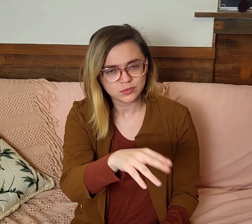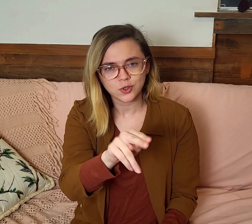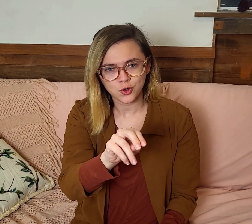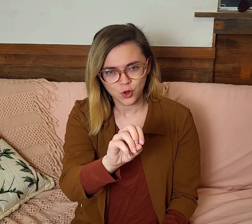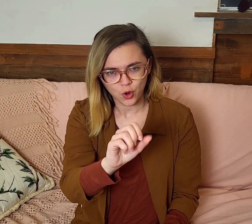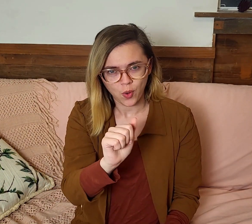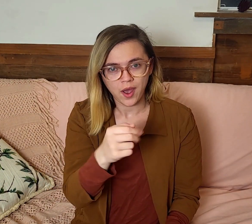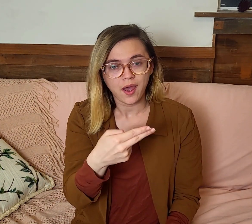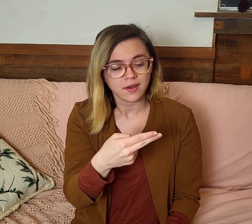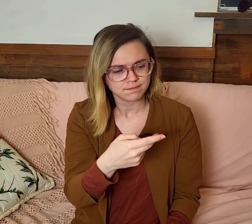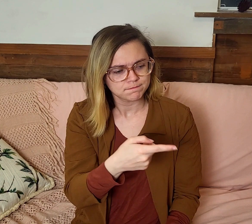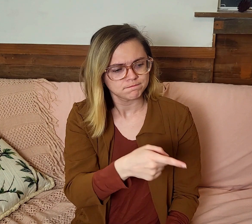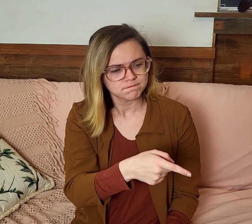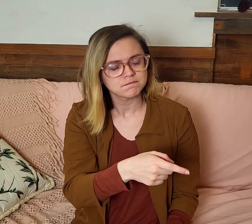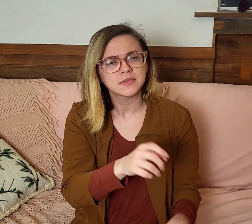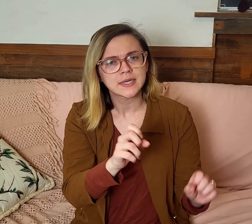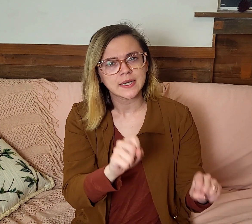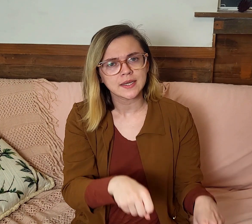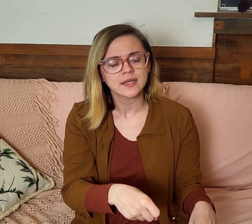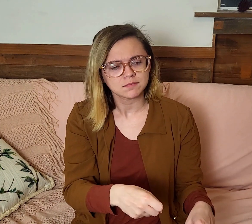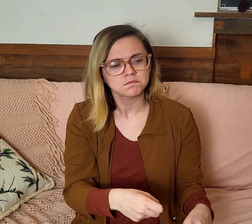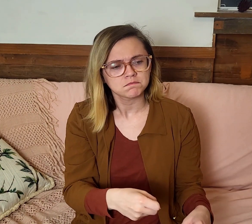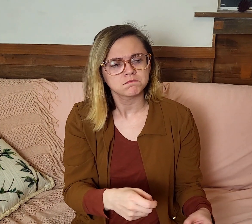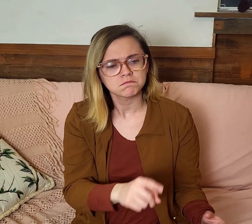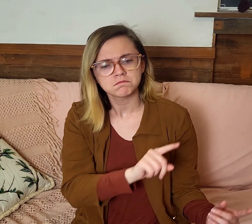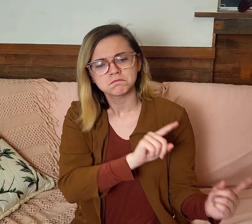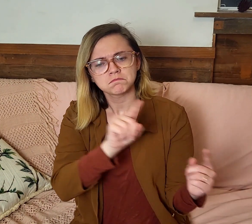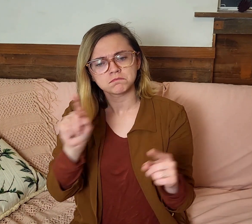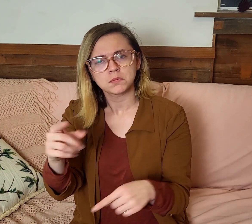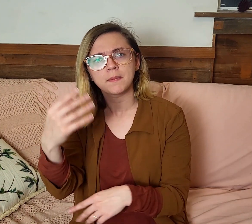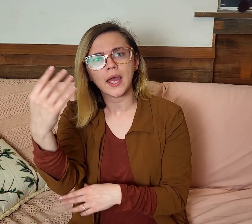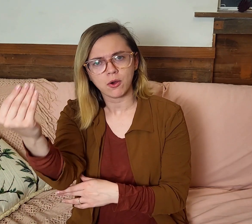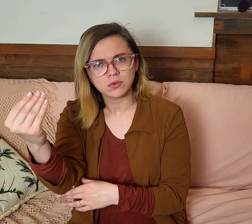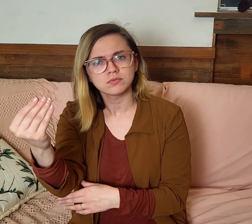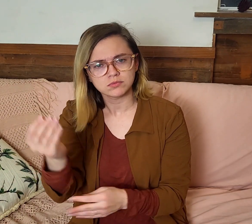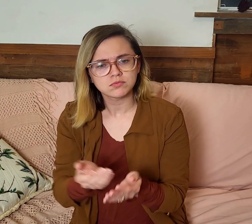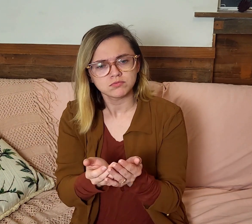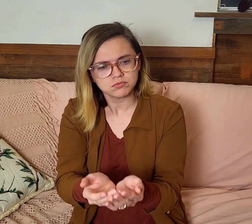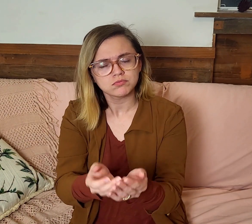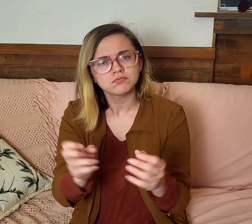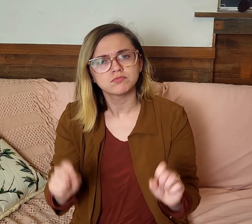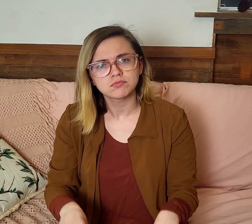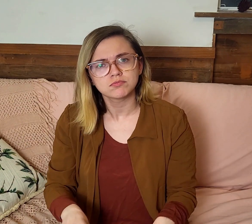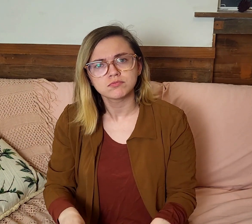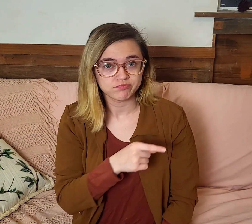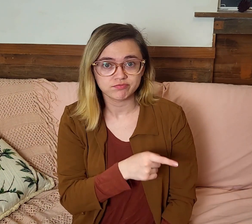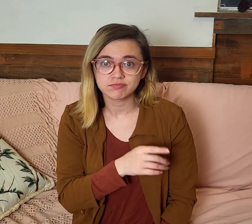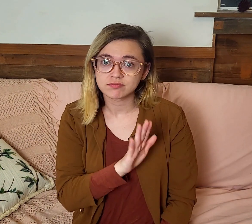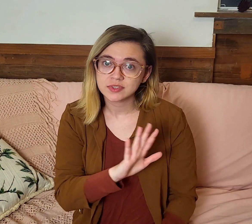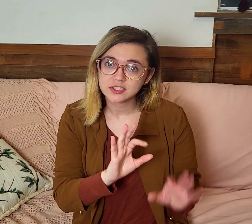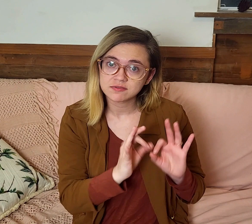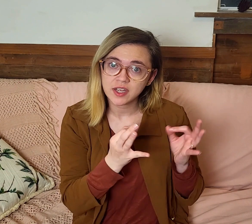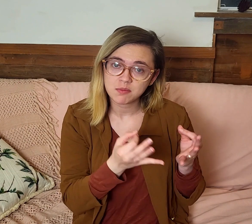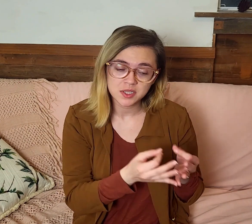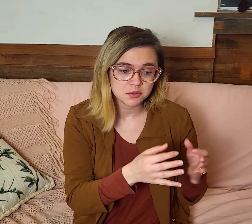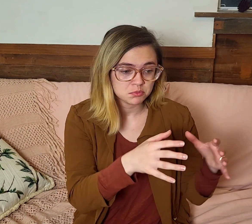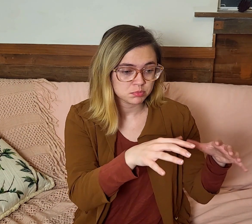Noah, "Hey Noah, you can finally go outside of the ark." So Noah and